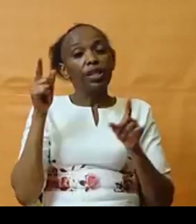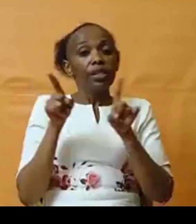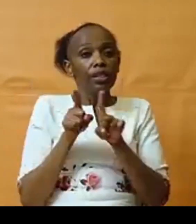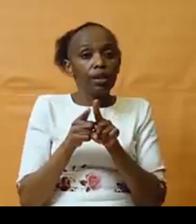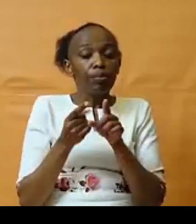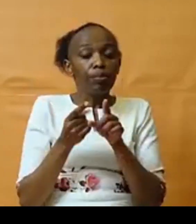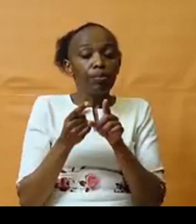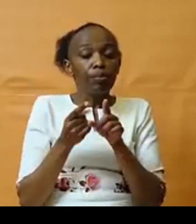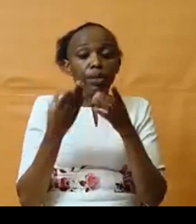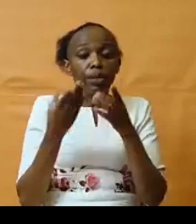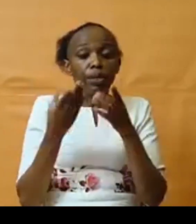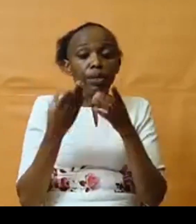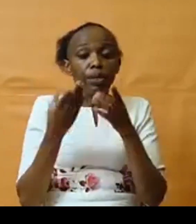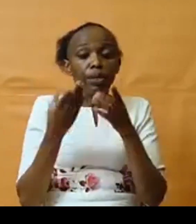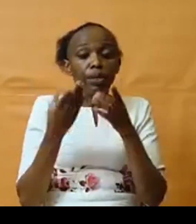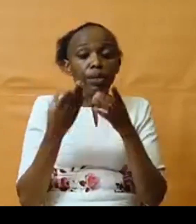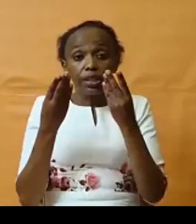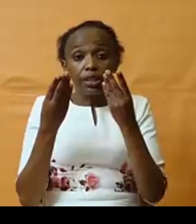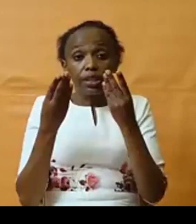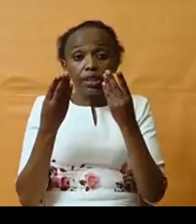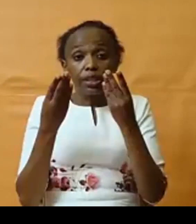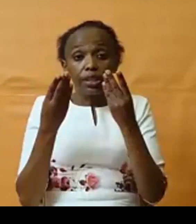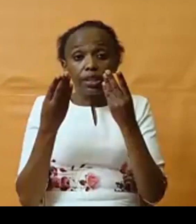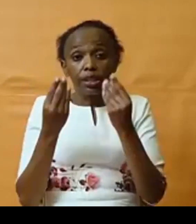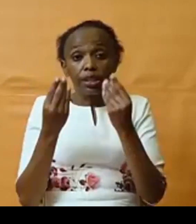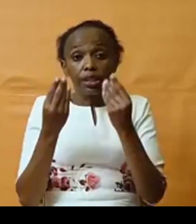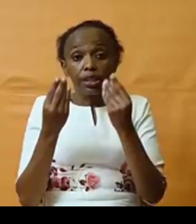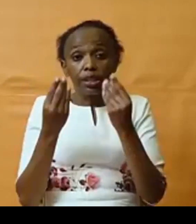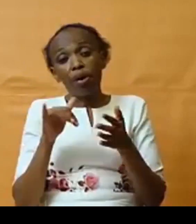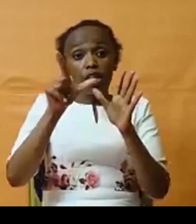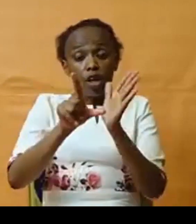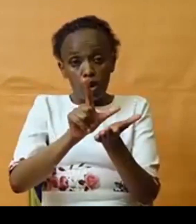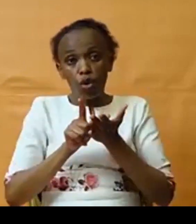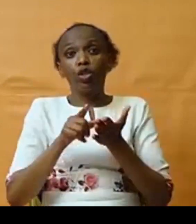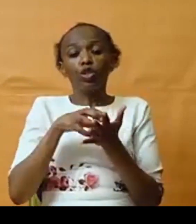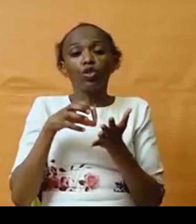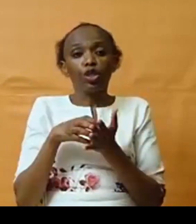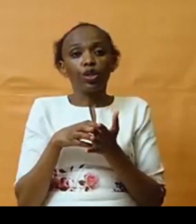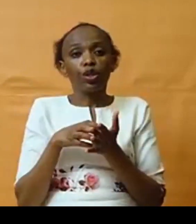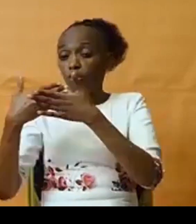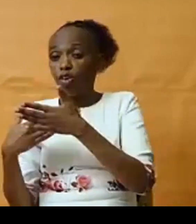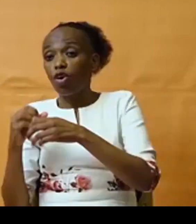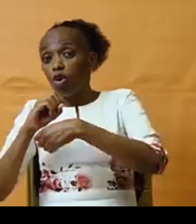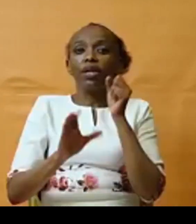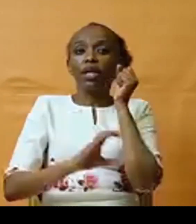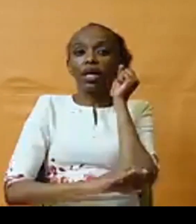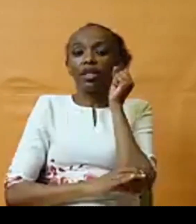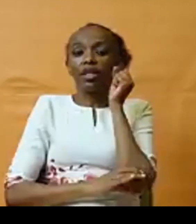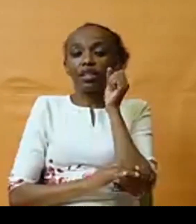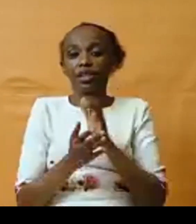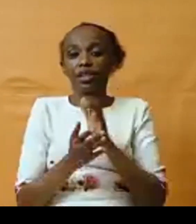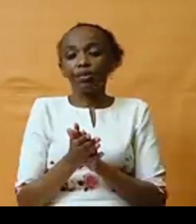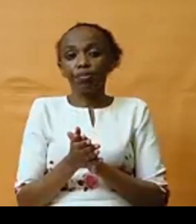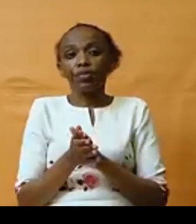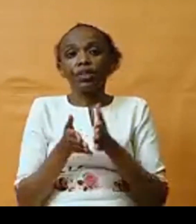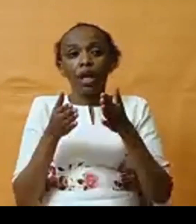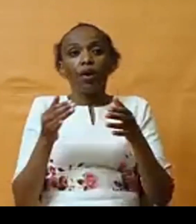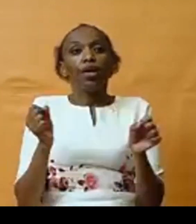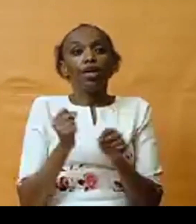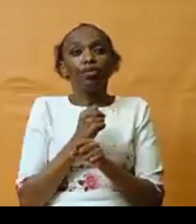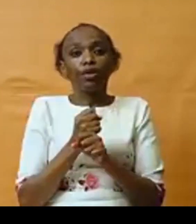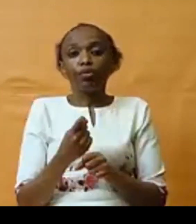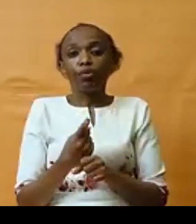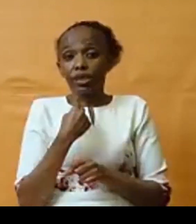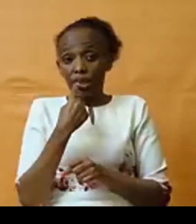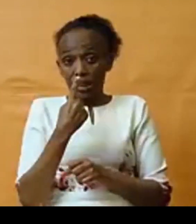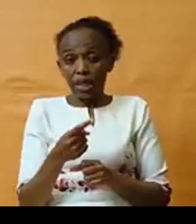important to remember that the debt situation was already of debt distress. So we cannot just blame the situation